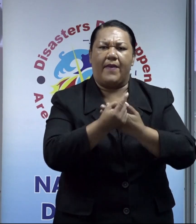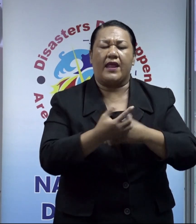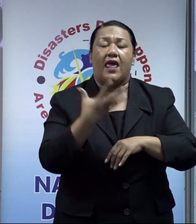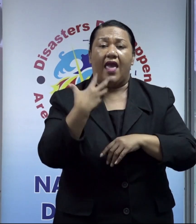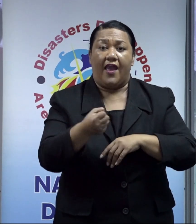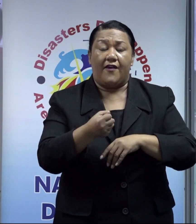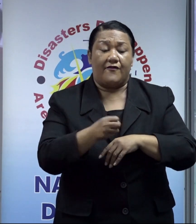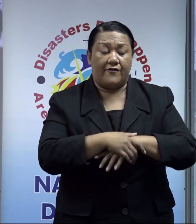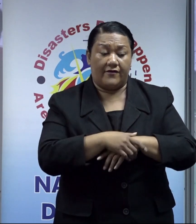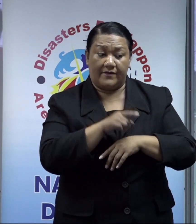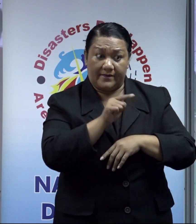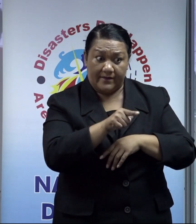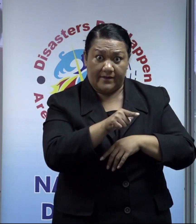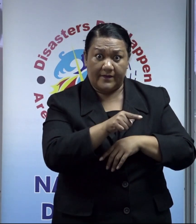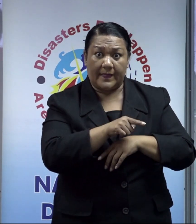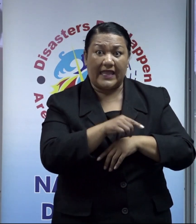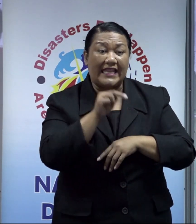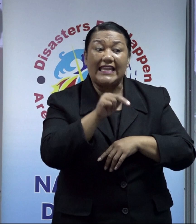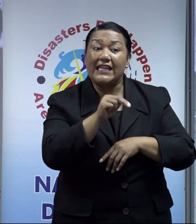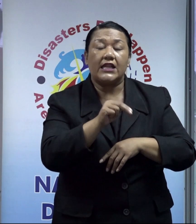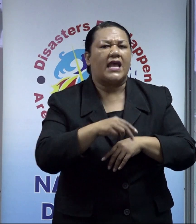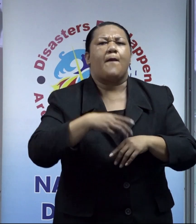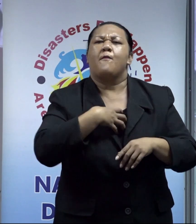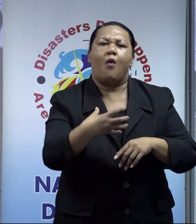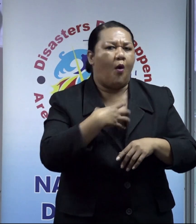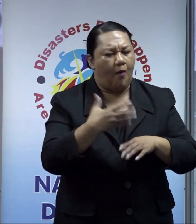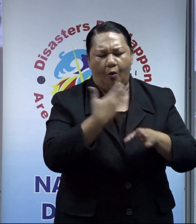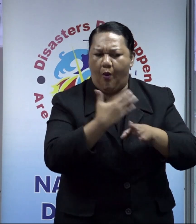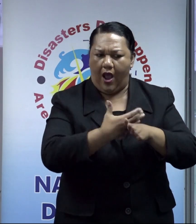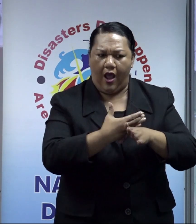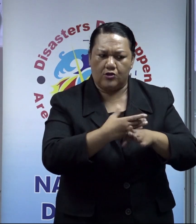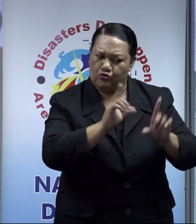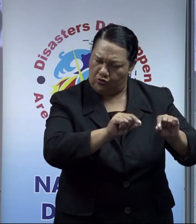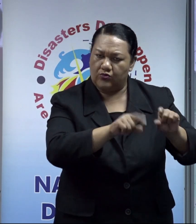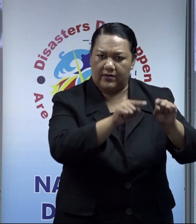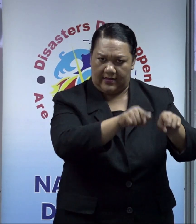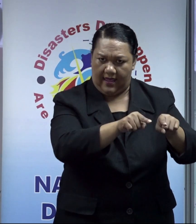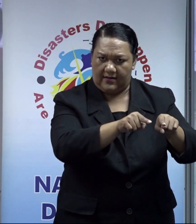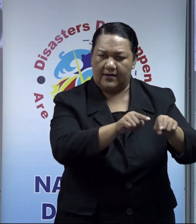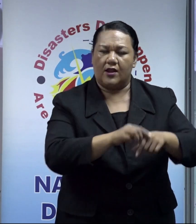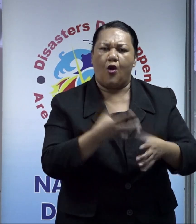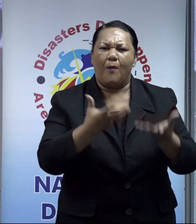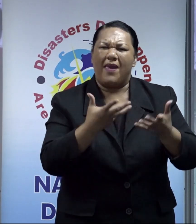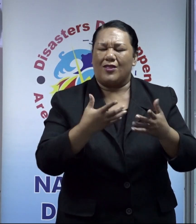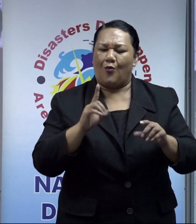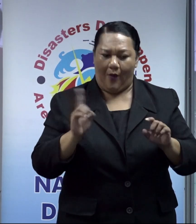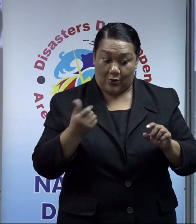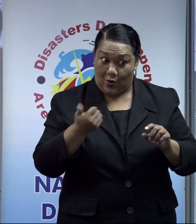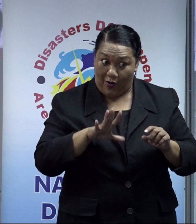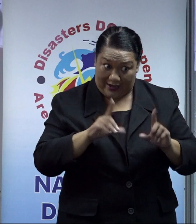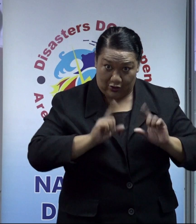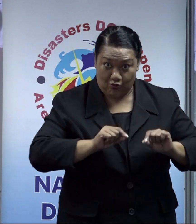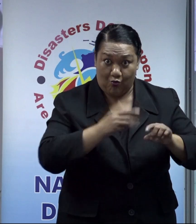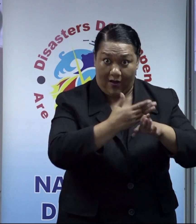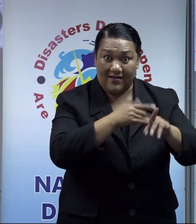place, there still needs a lot of work done to further improve what we have done hence far. So it's an ongoing discussion.